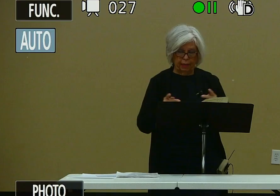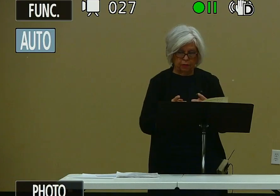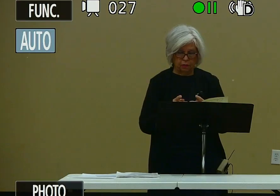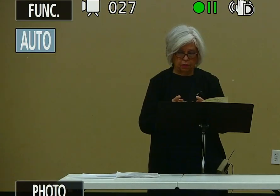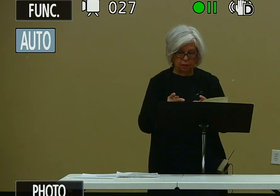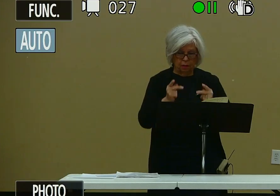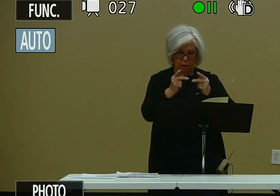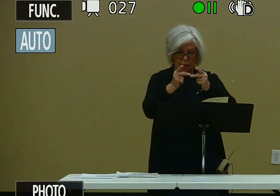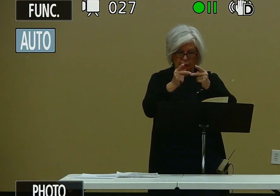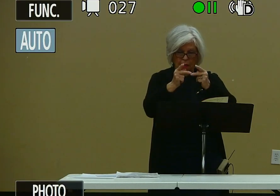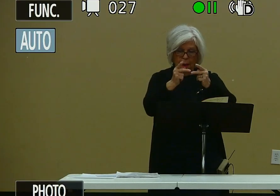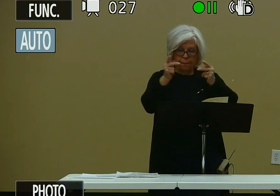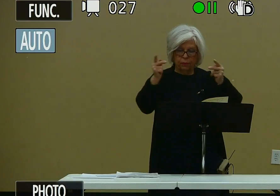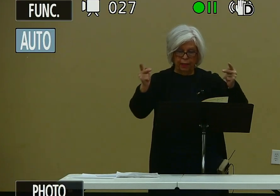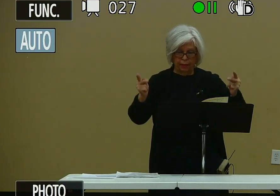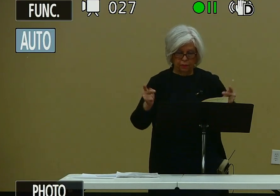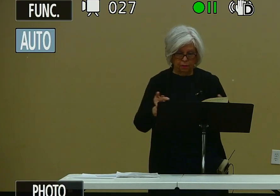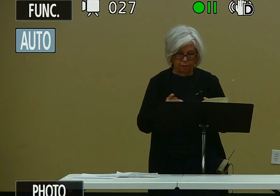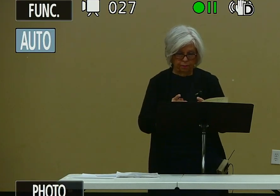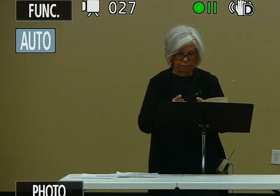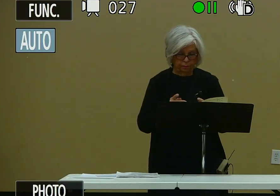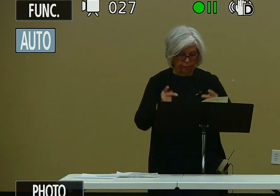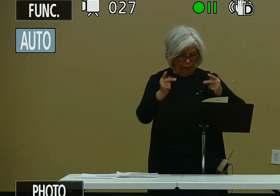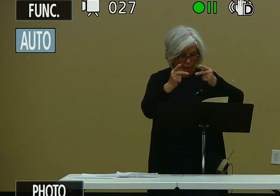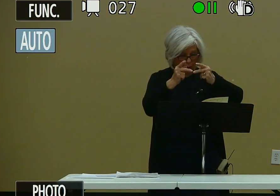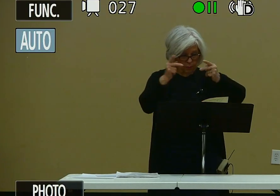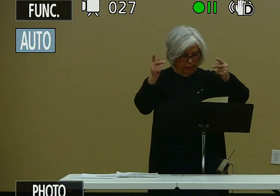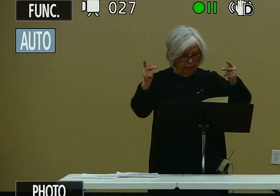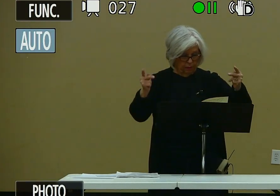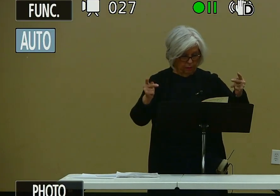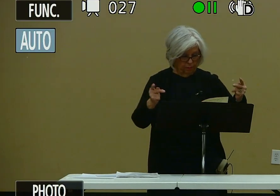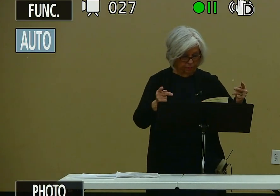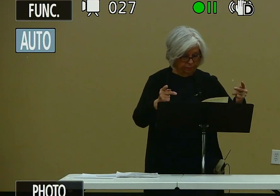Place, place, place.